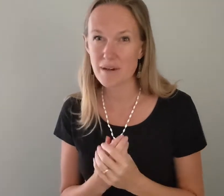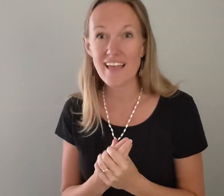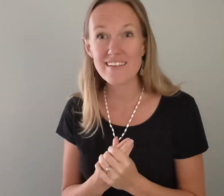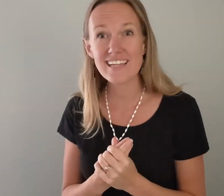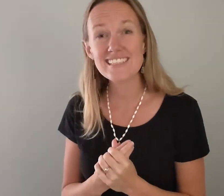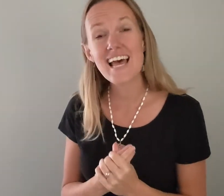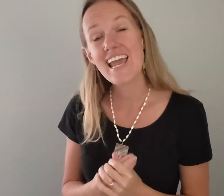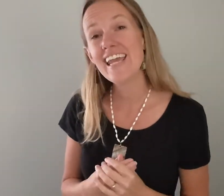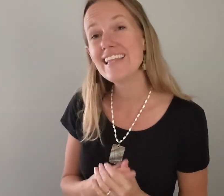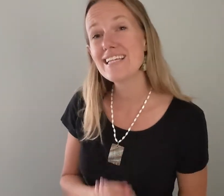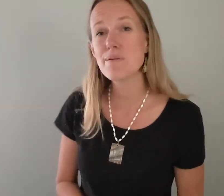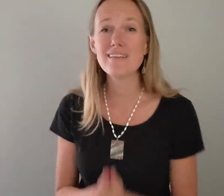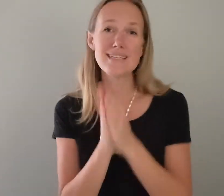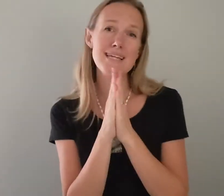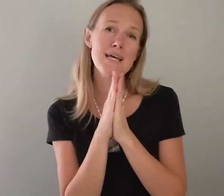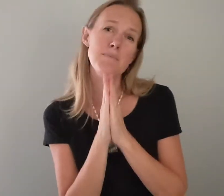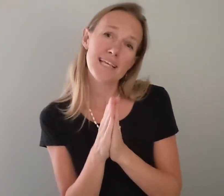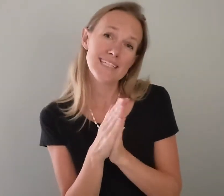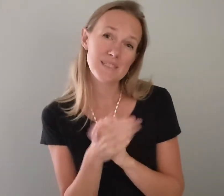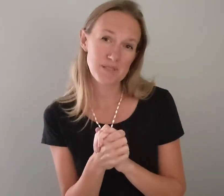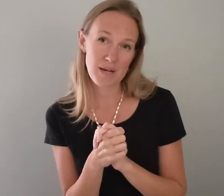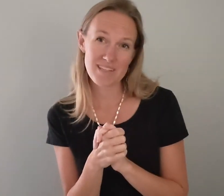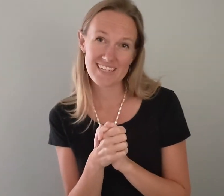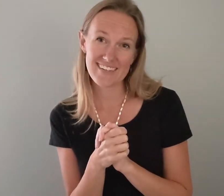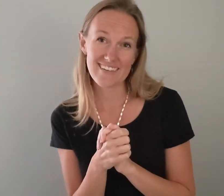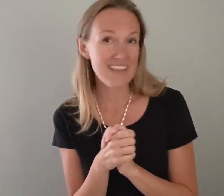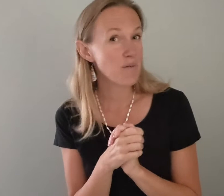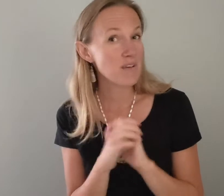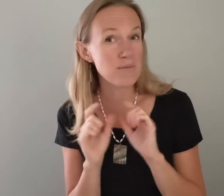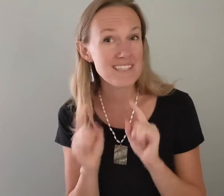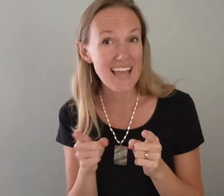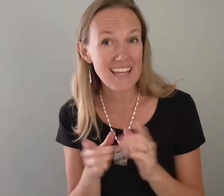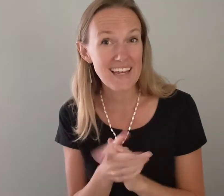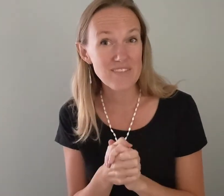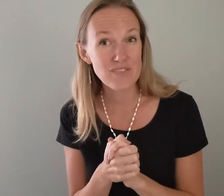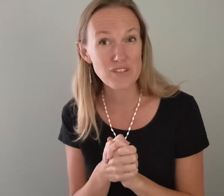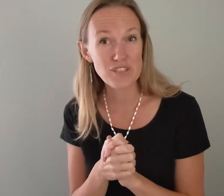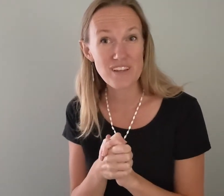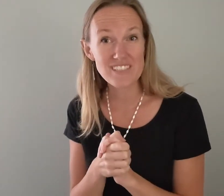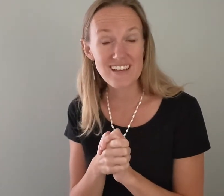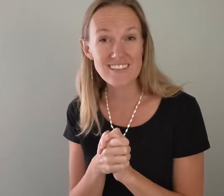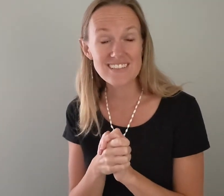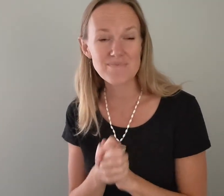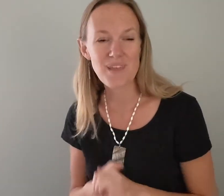other things. And last but not least, please subscribe to the channel. That way you won't miss any of your future favorite songs.